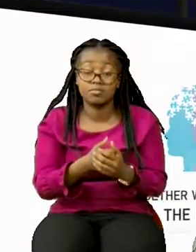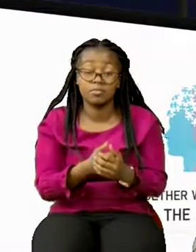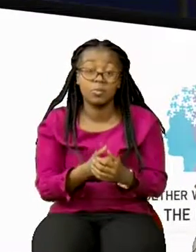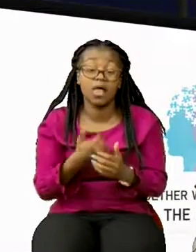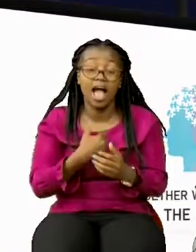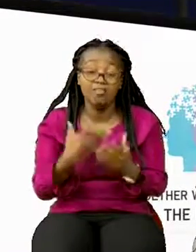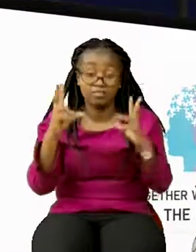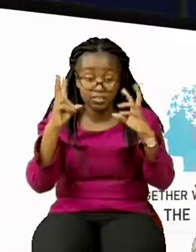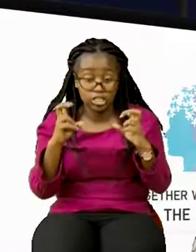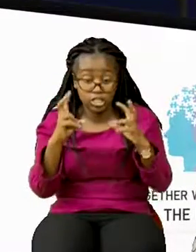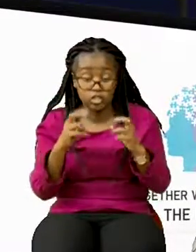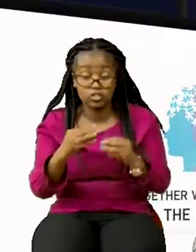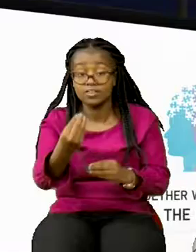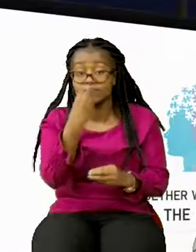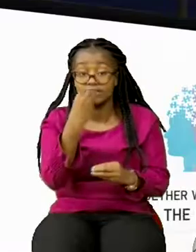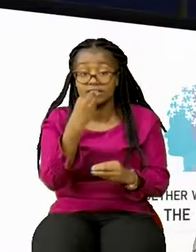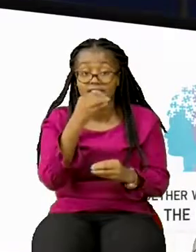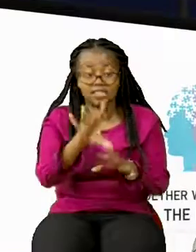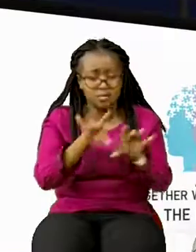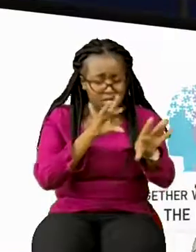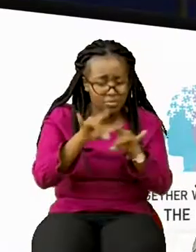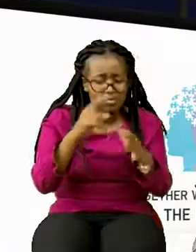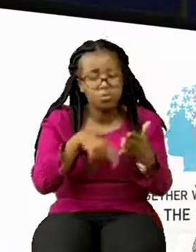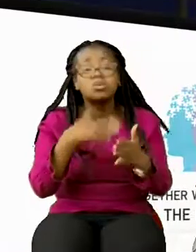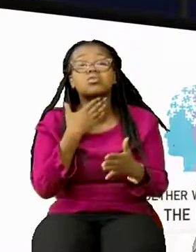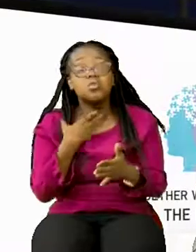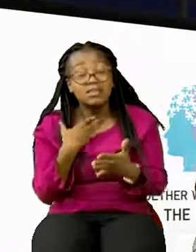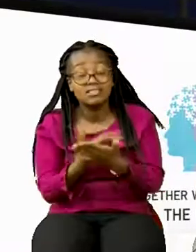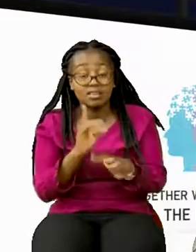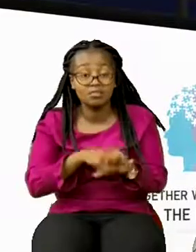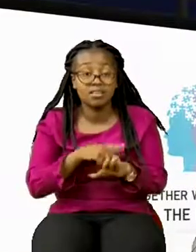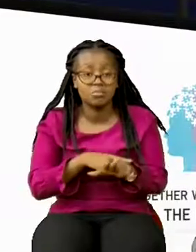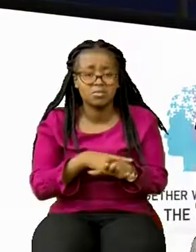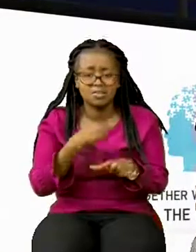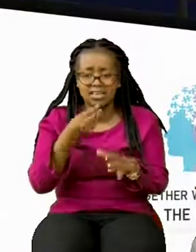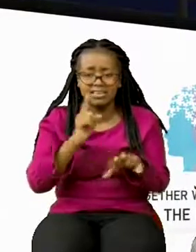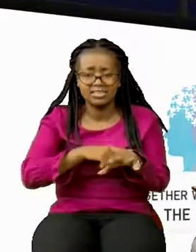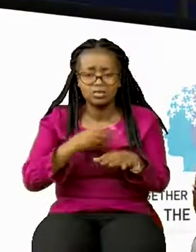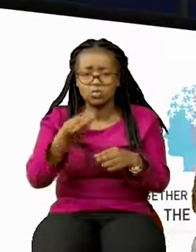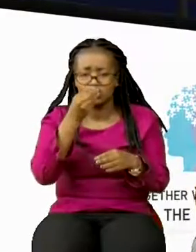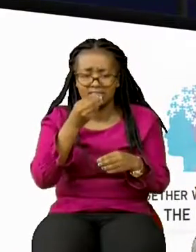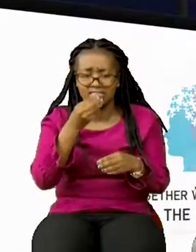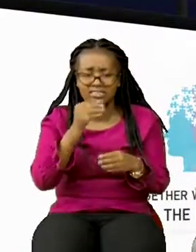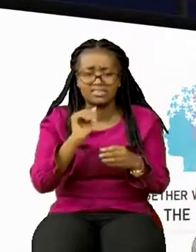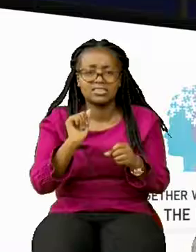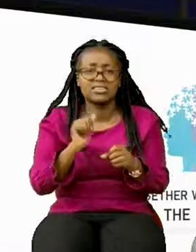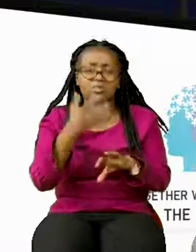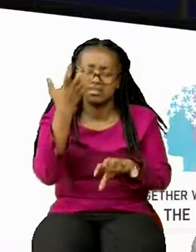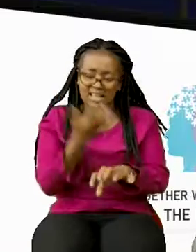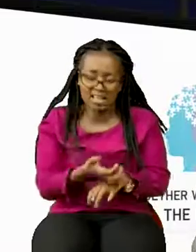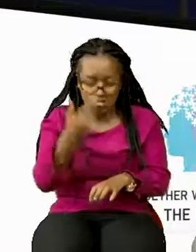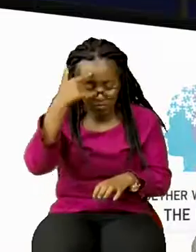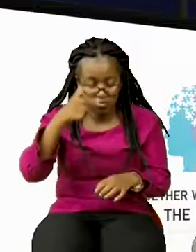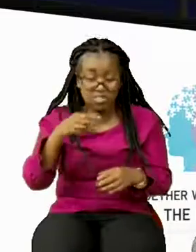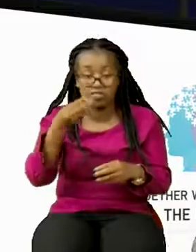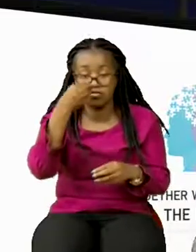have issues feeding. They're very picky eaters, and that sometimes you find even the digestion of their food will be a challenge for